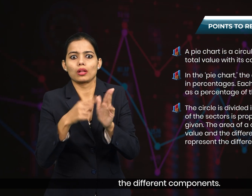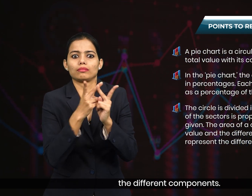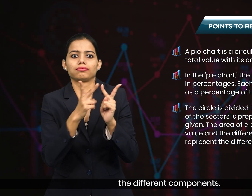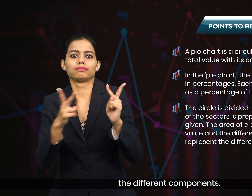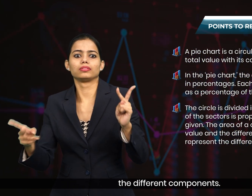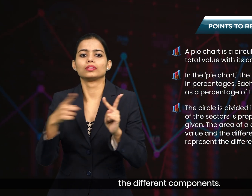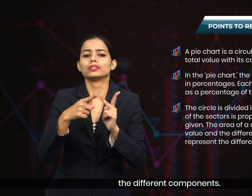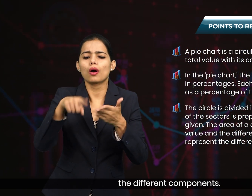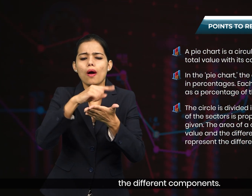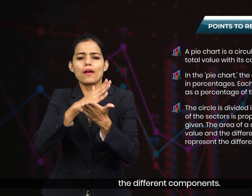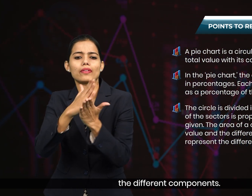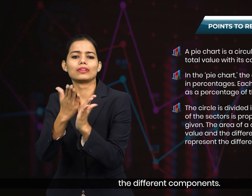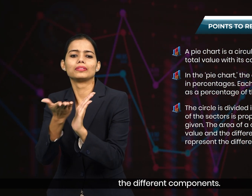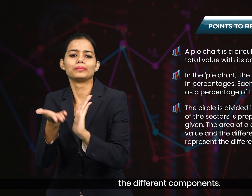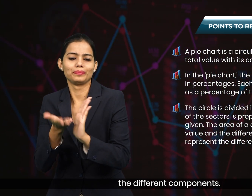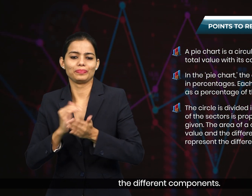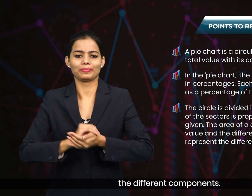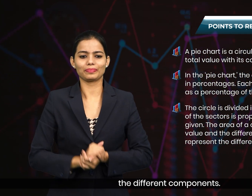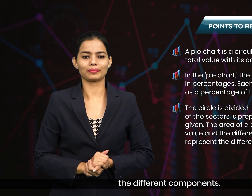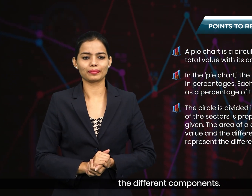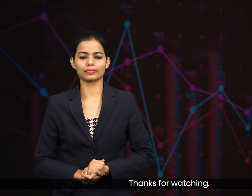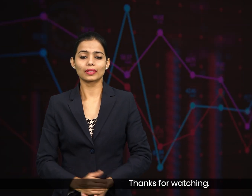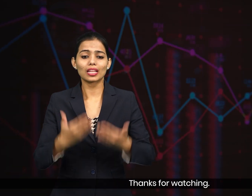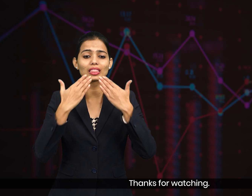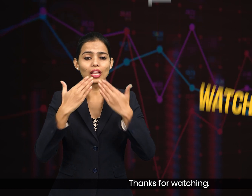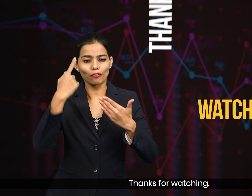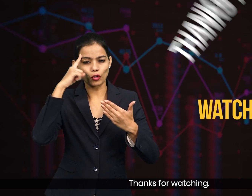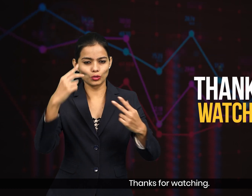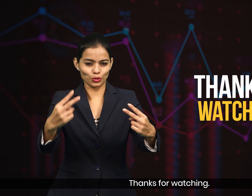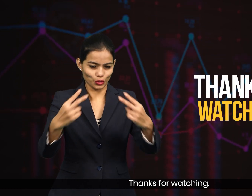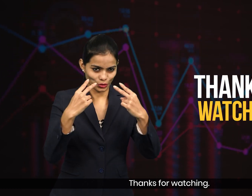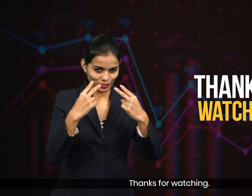components. Thanks for watching.